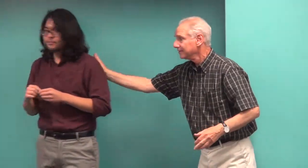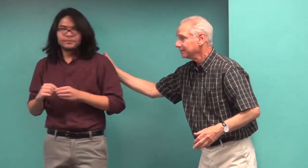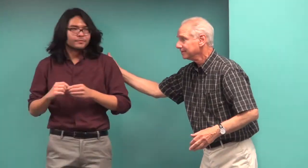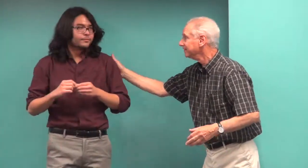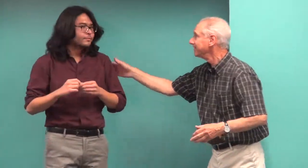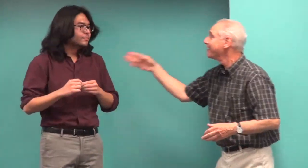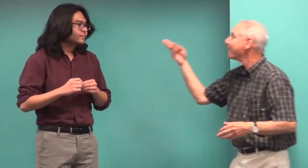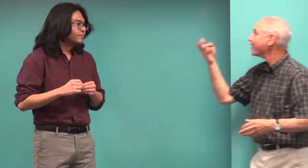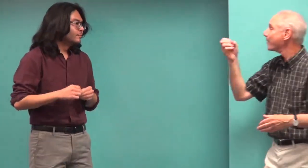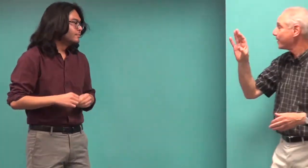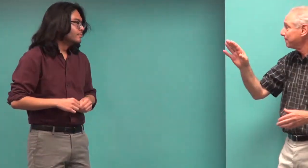Tyler?